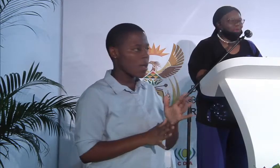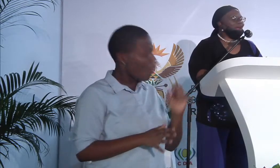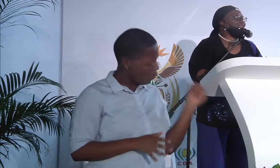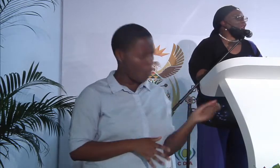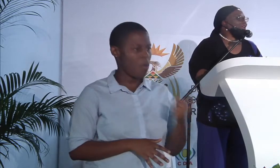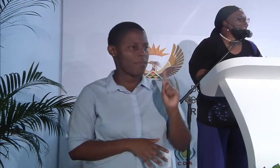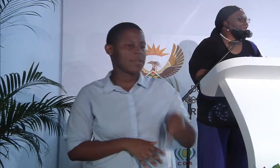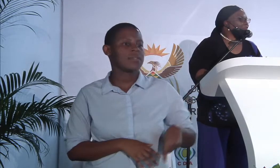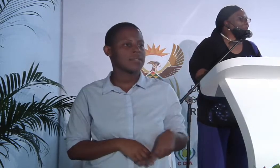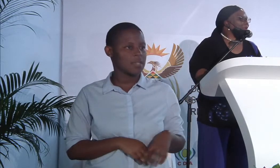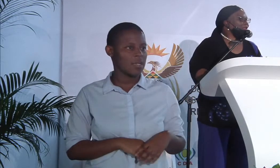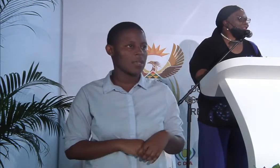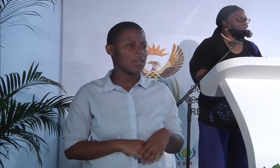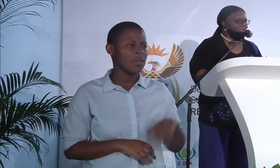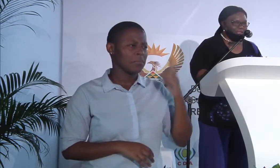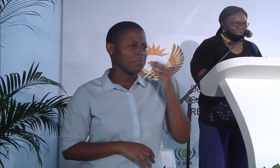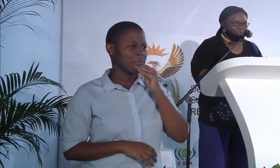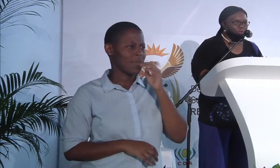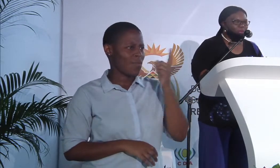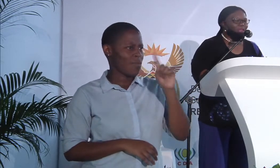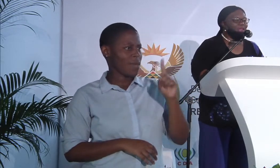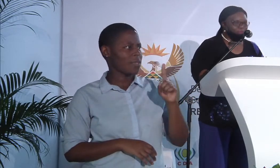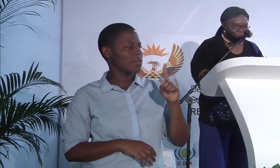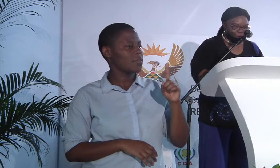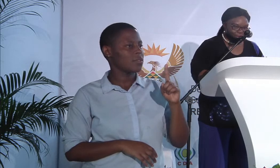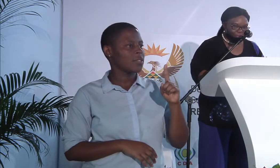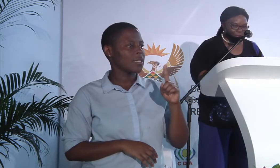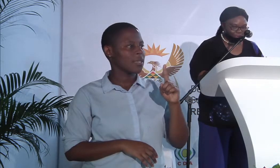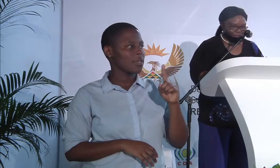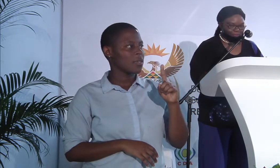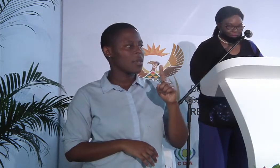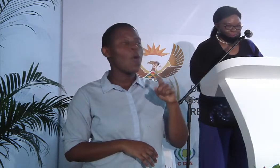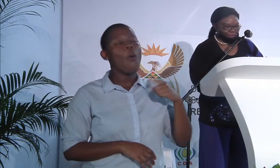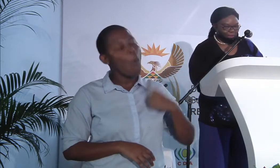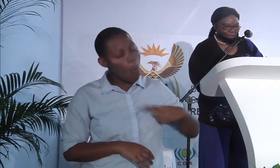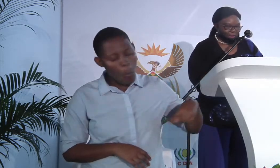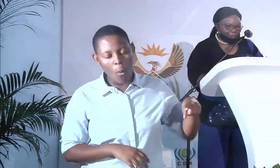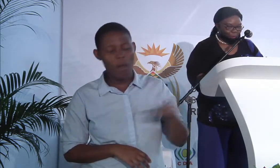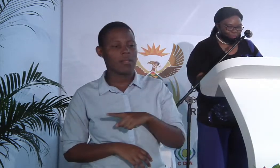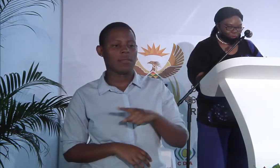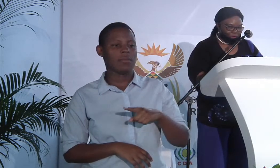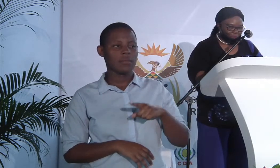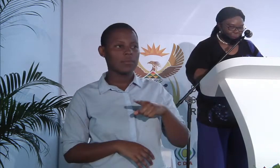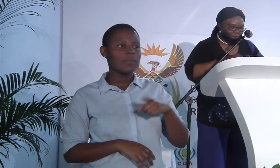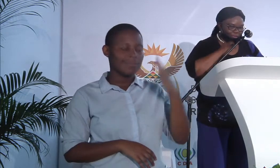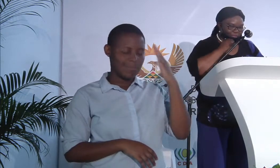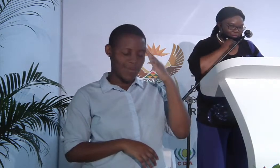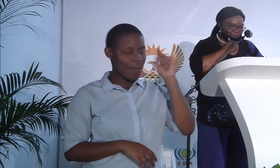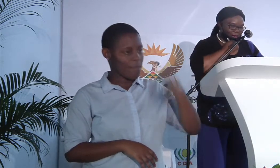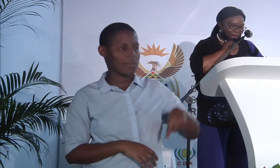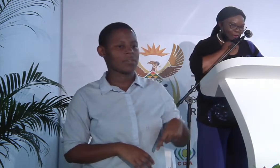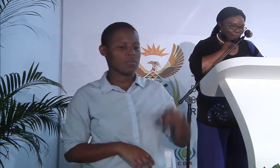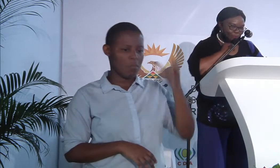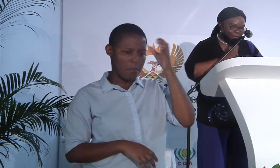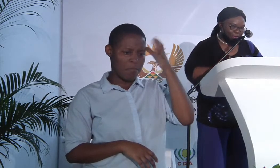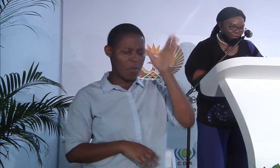If we are saying it's everybody's business, we mean everybody's business. I want to request